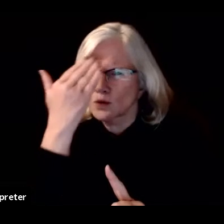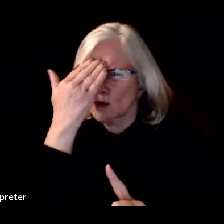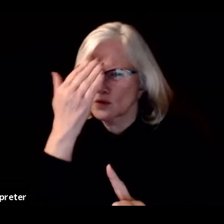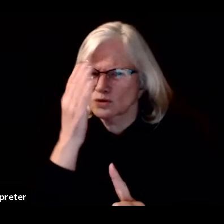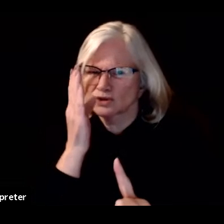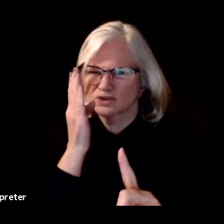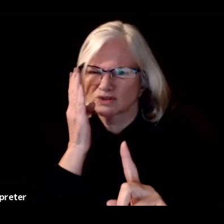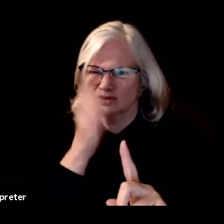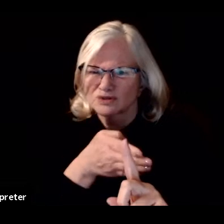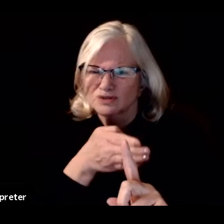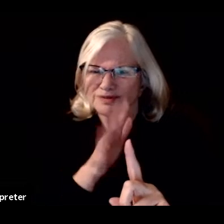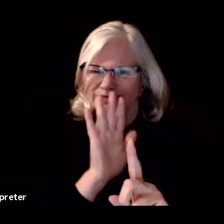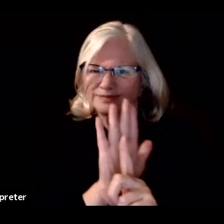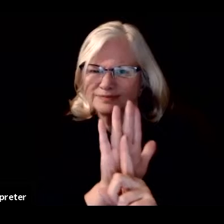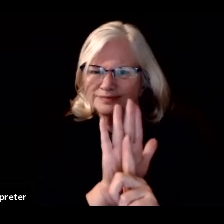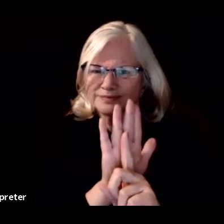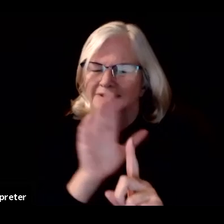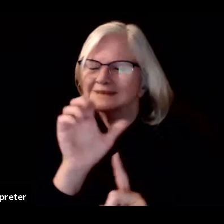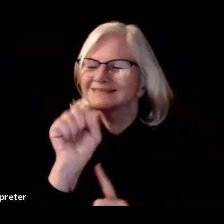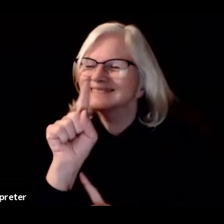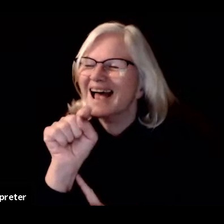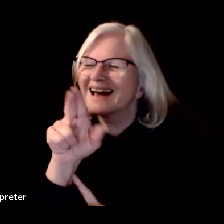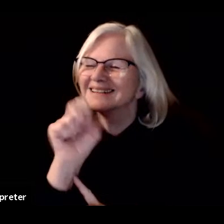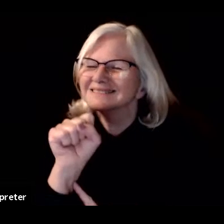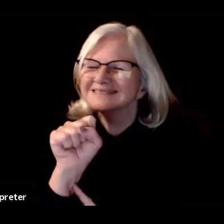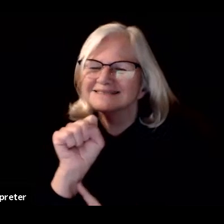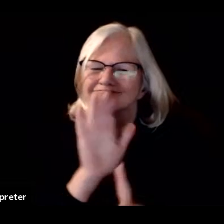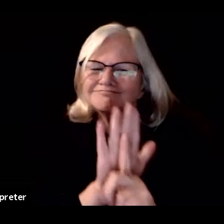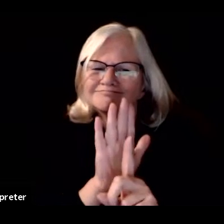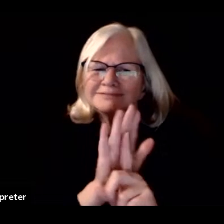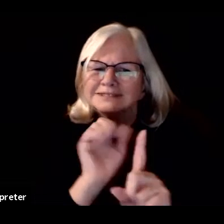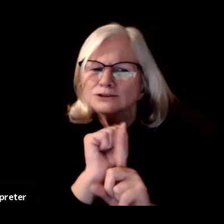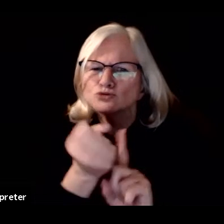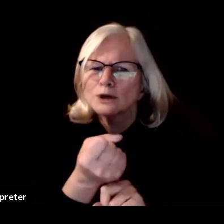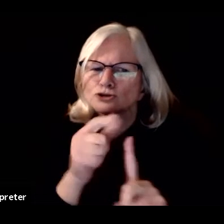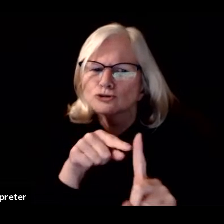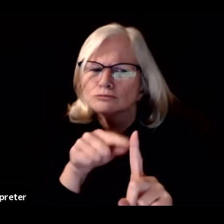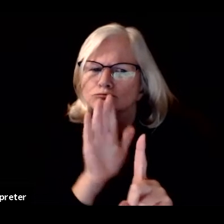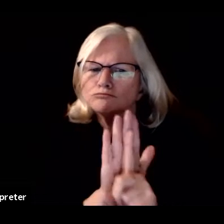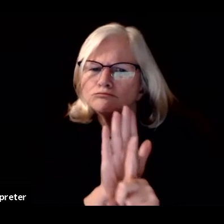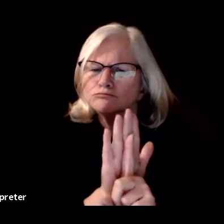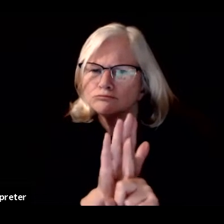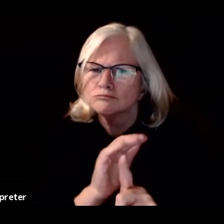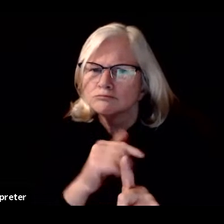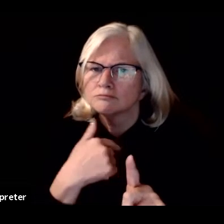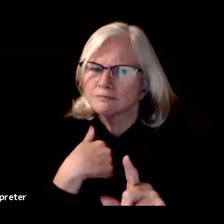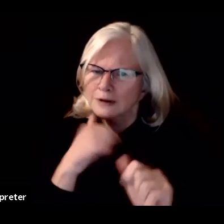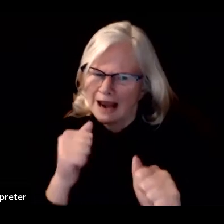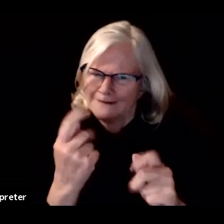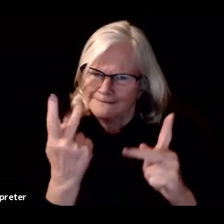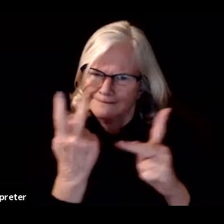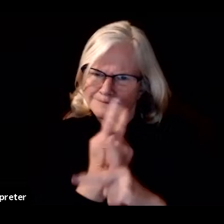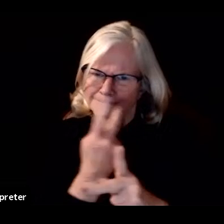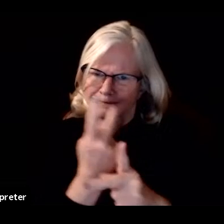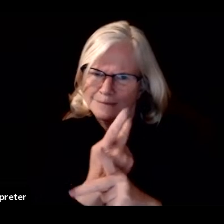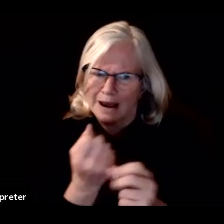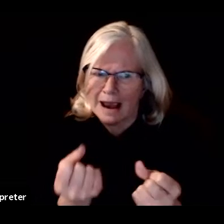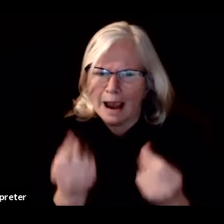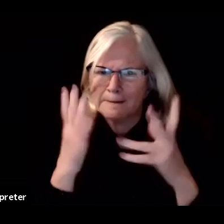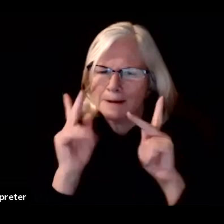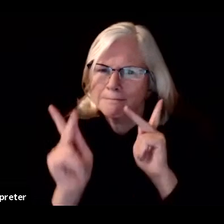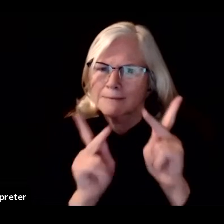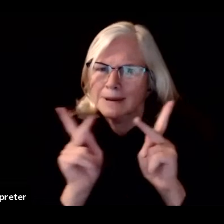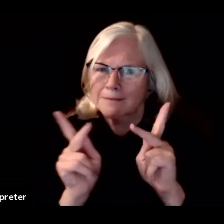them. But in terms of how many workers might be out of work who haven't